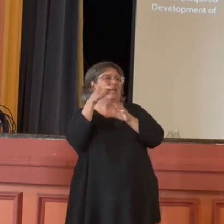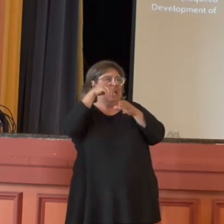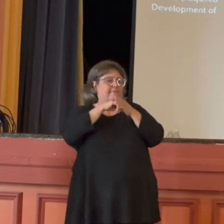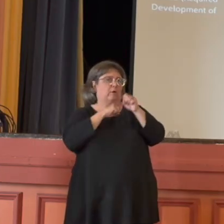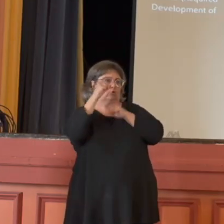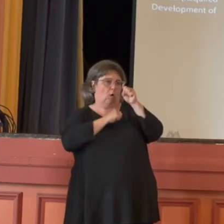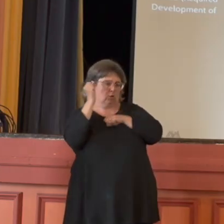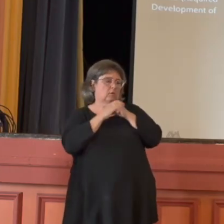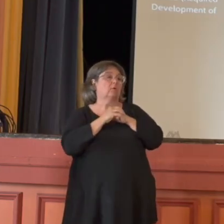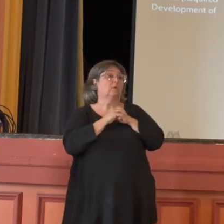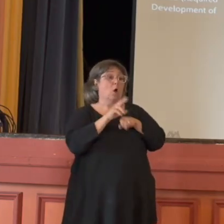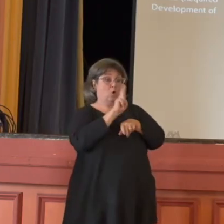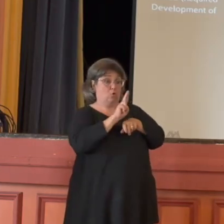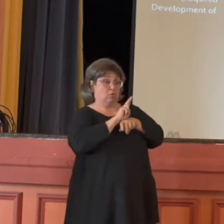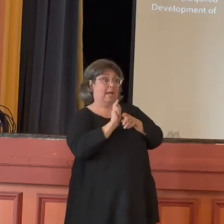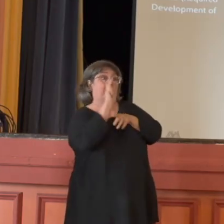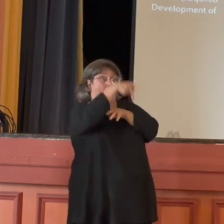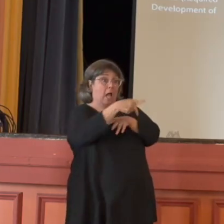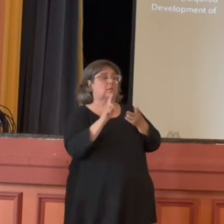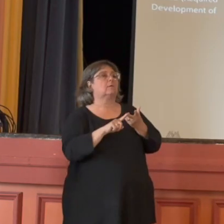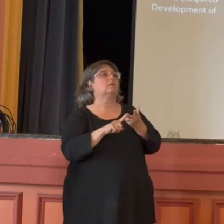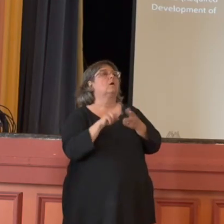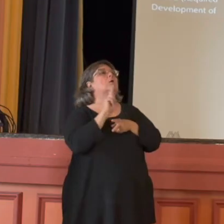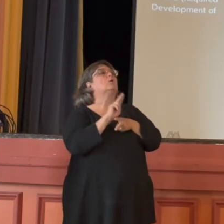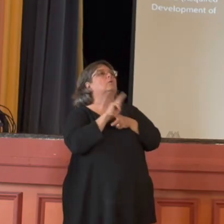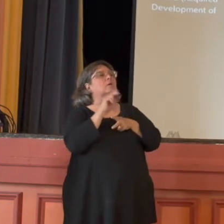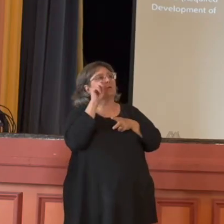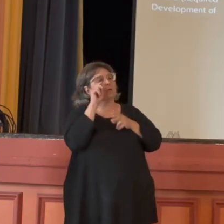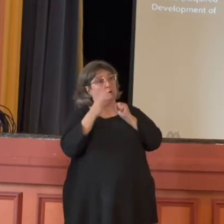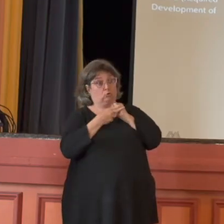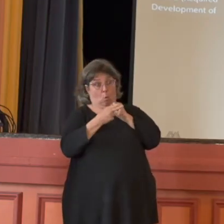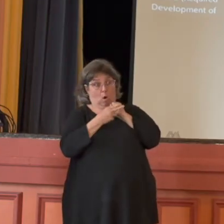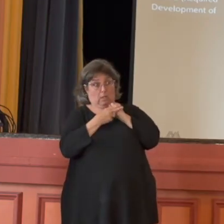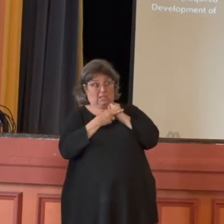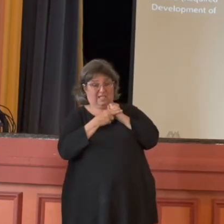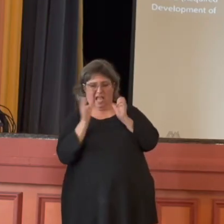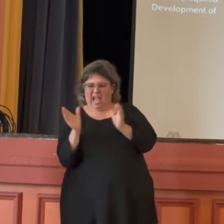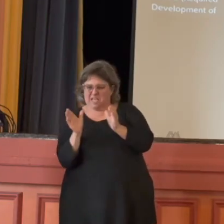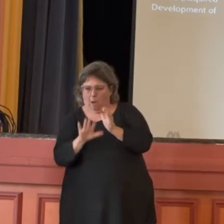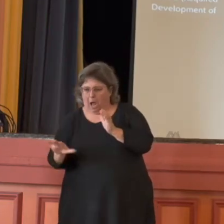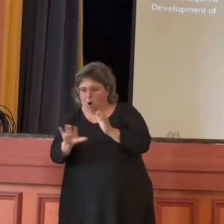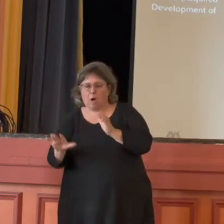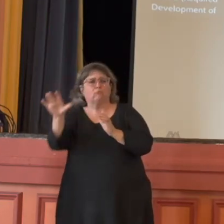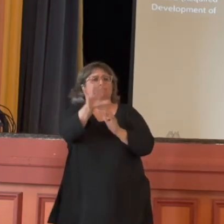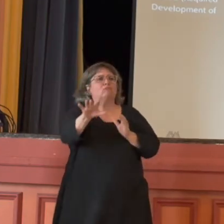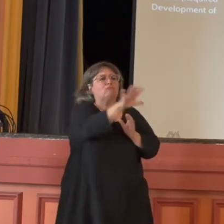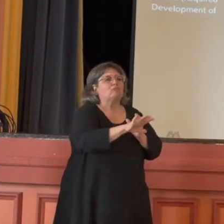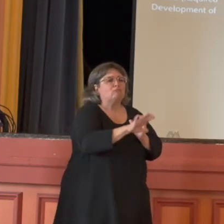infrastructure, of using plants and using storage in little locations throughout the